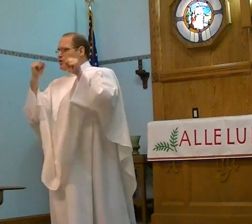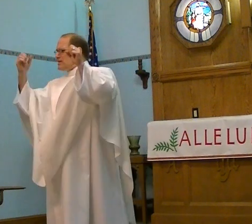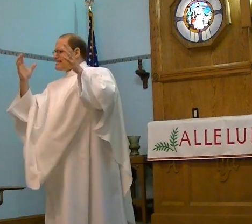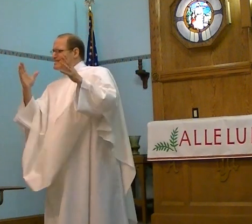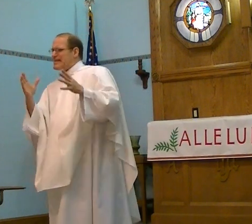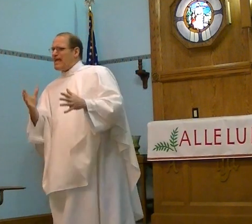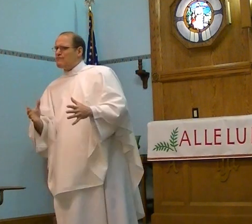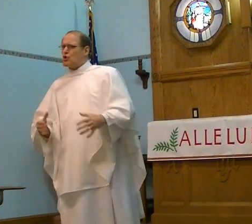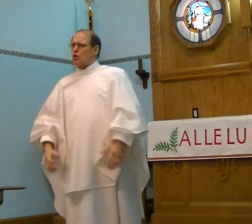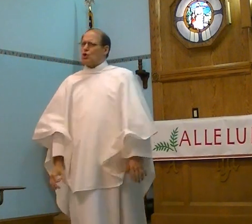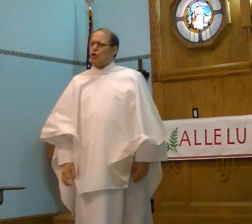Savior.